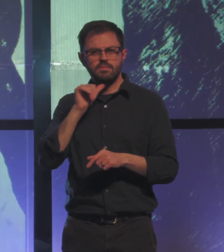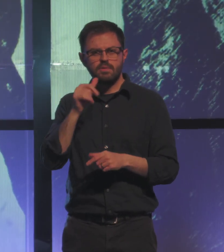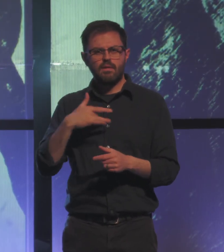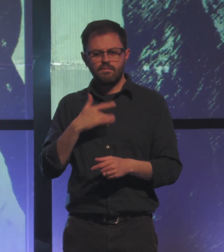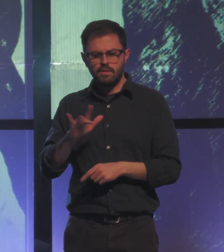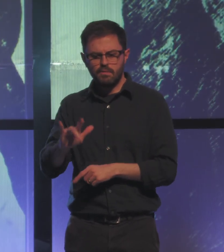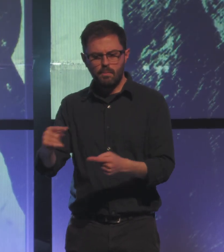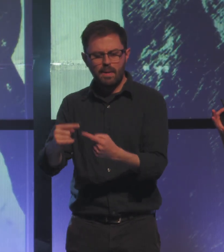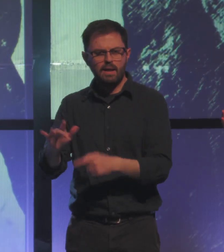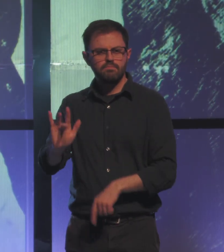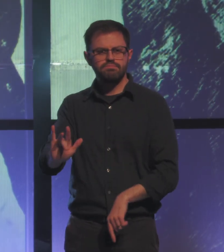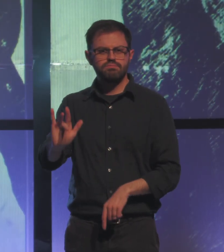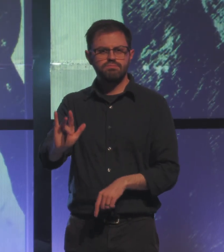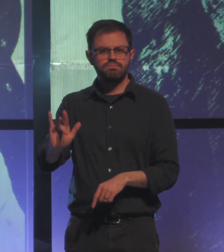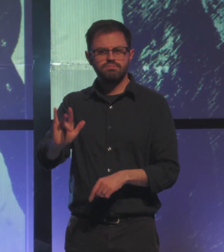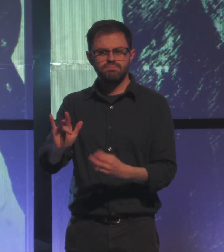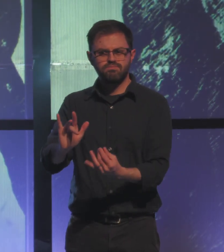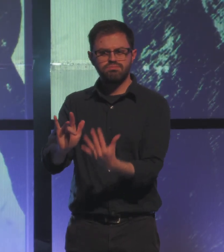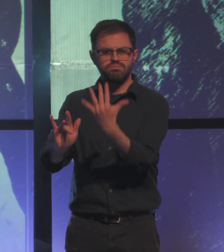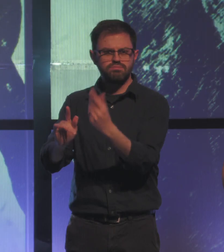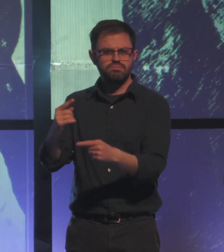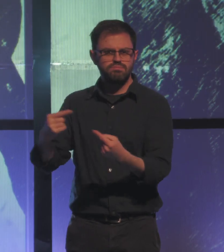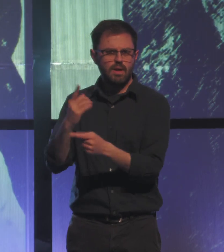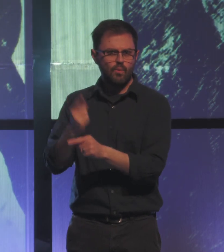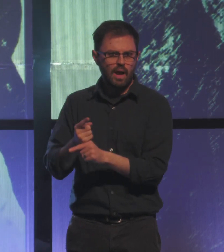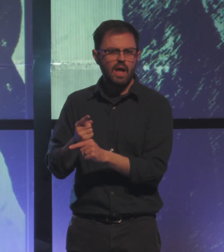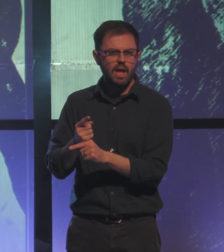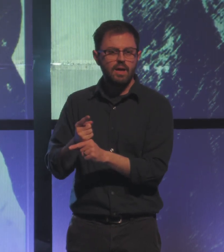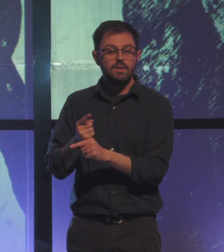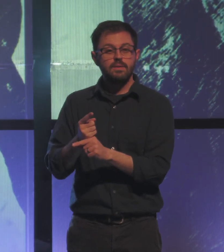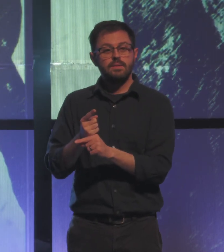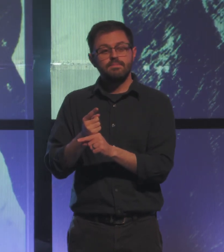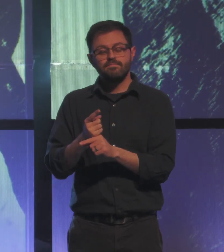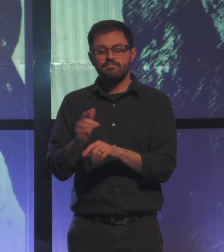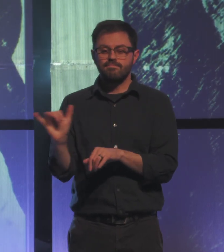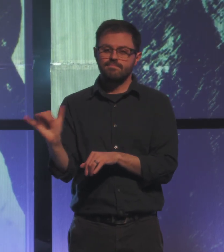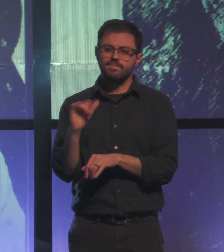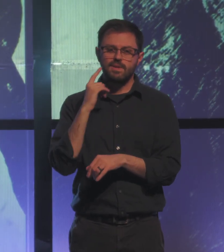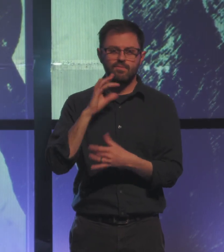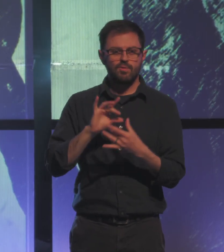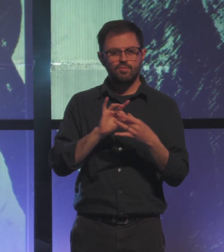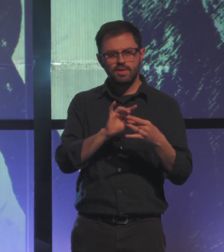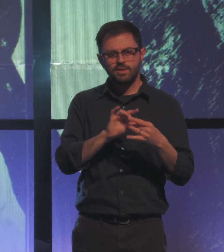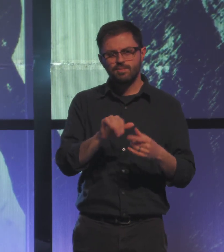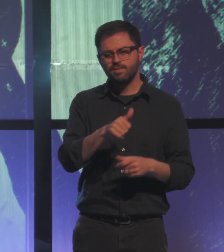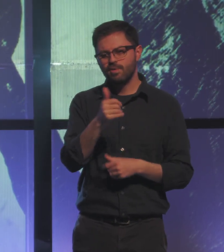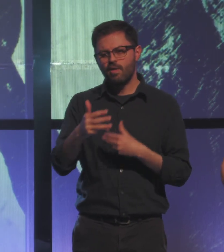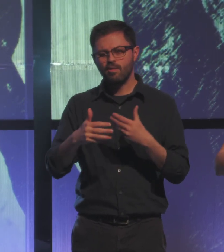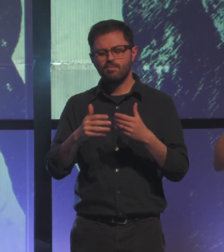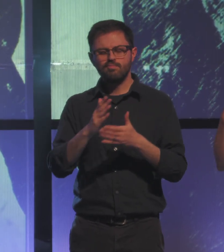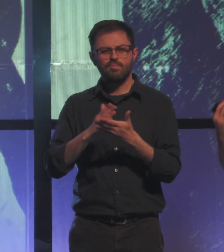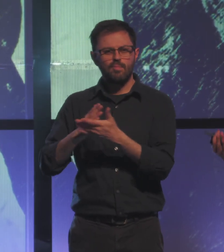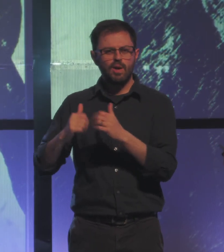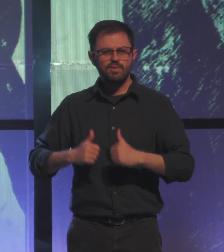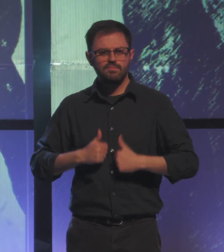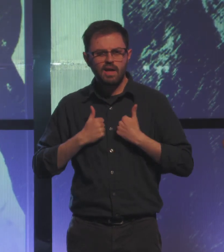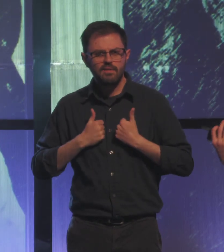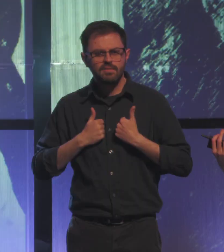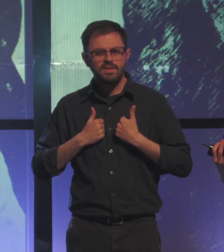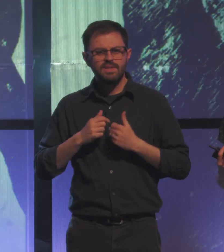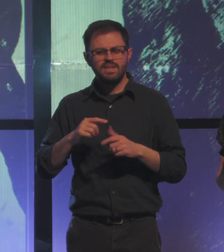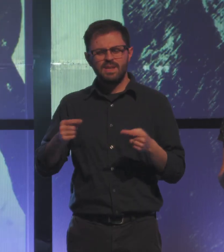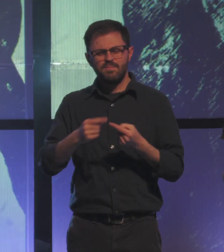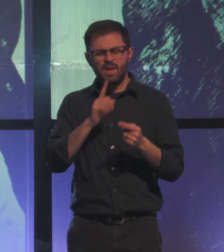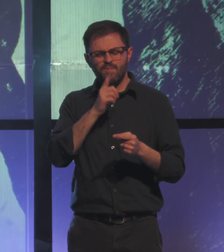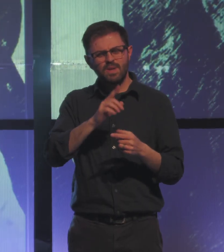Relationships, whatever it might be, pain is a gift. And honestly, pain is a beginning. It's the opening of like a story